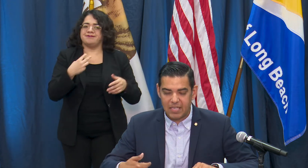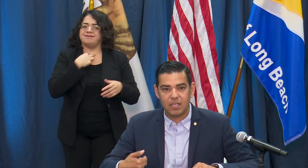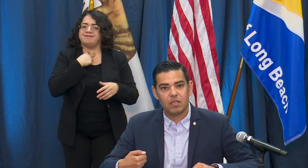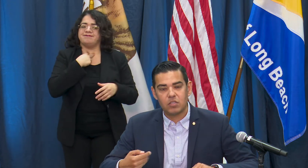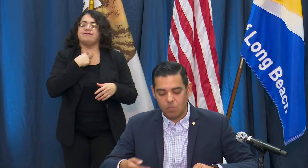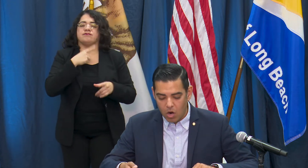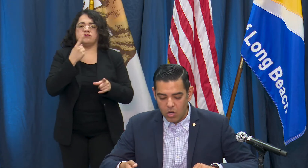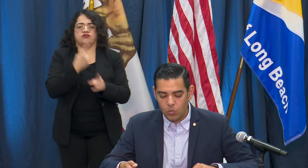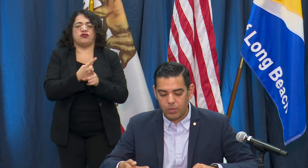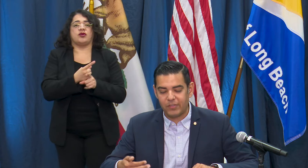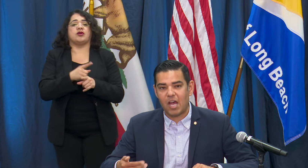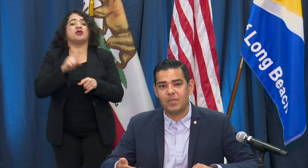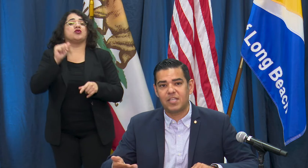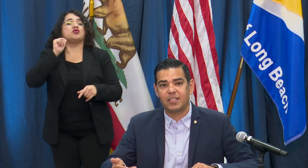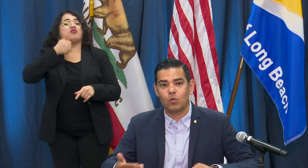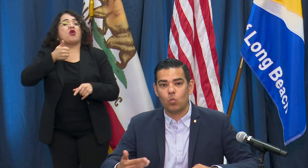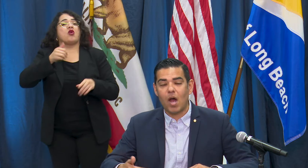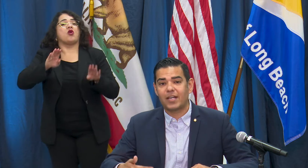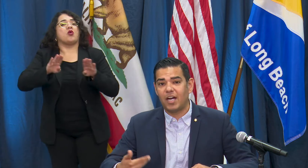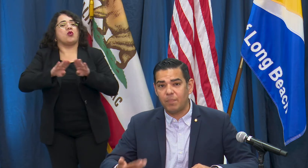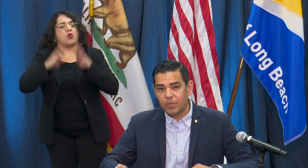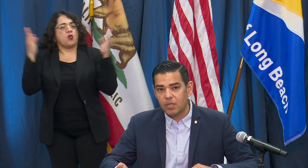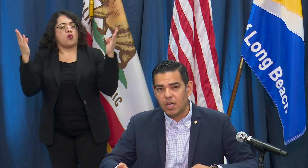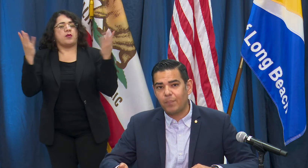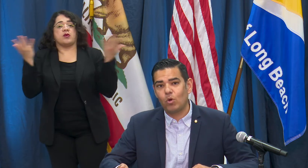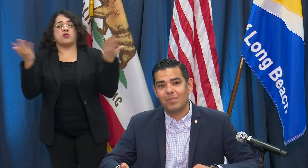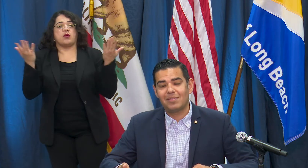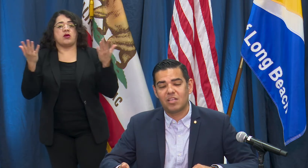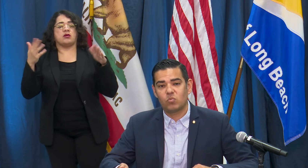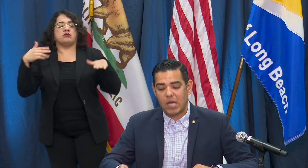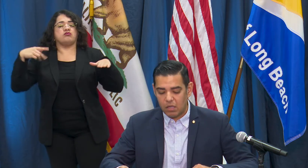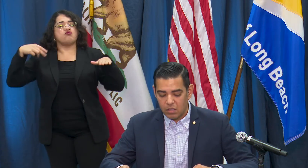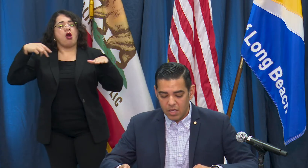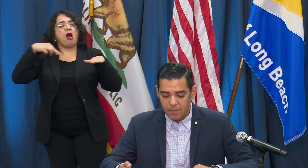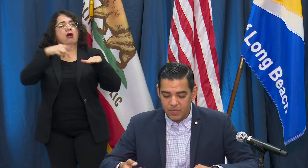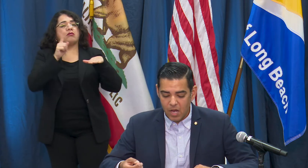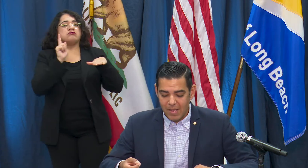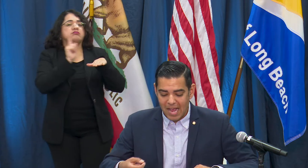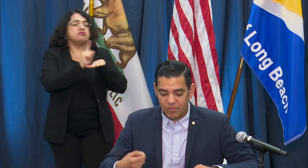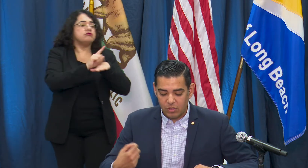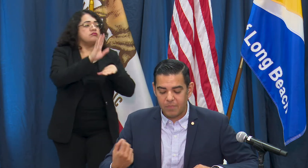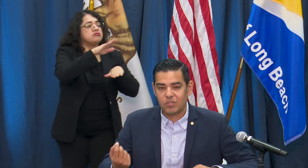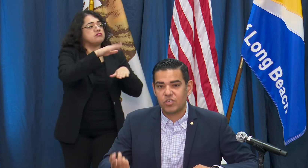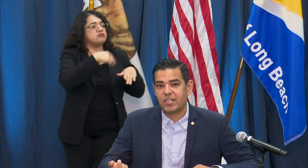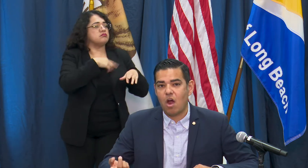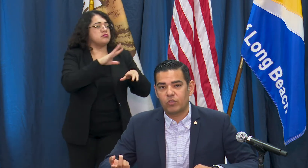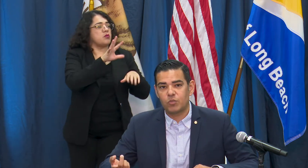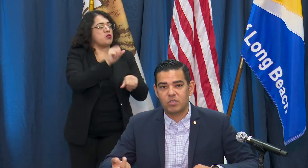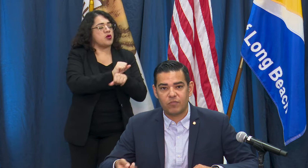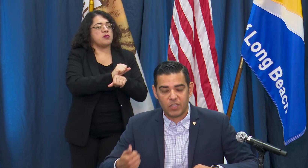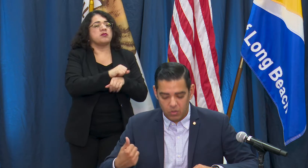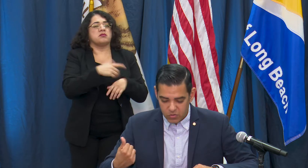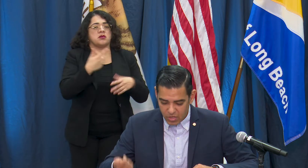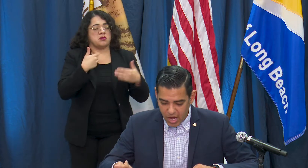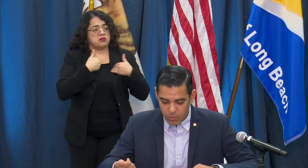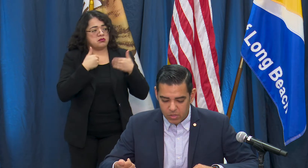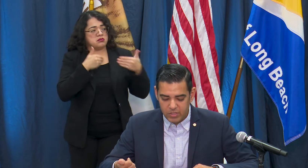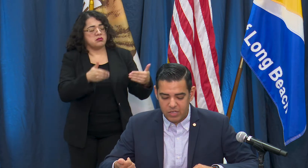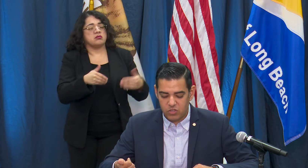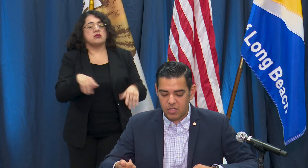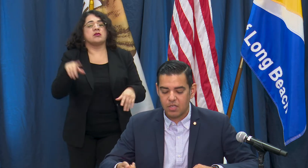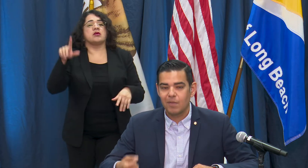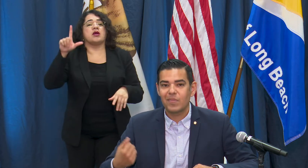that beginning tomorrow, we will now be taking walk-up appointments as well at the Long Beach City College Pacific Coast